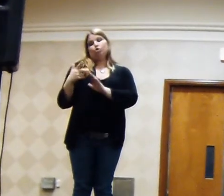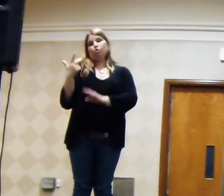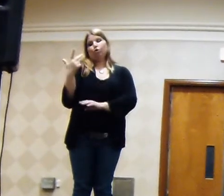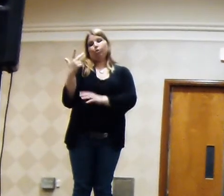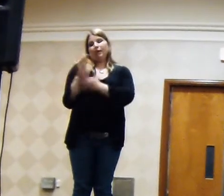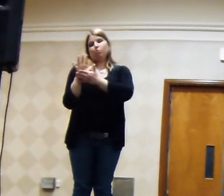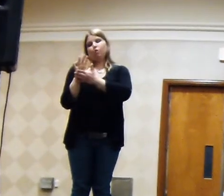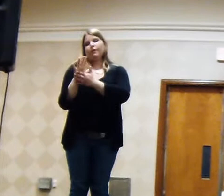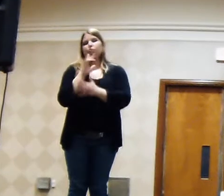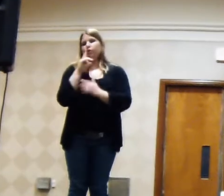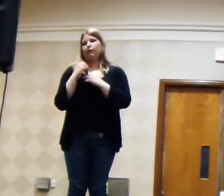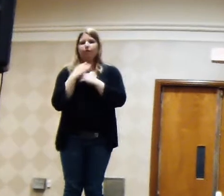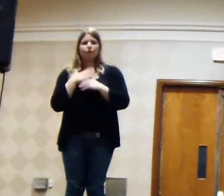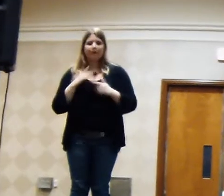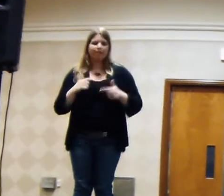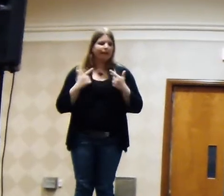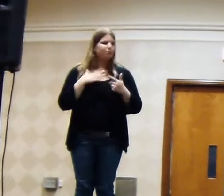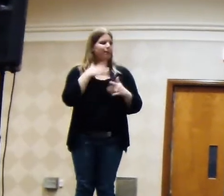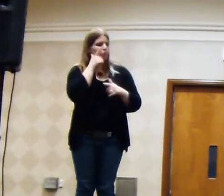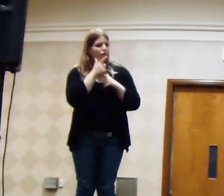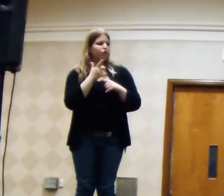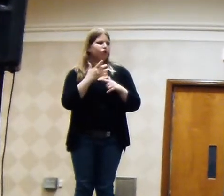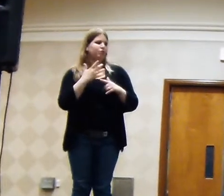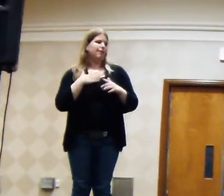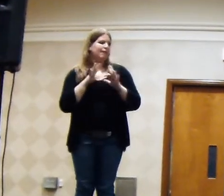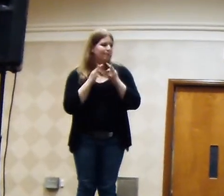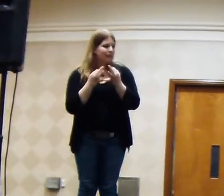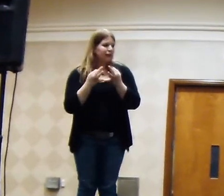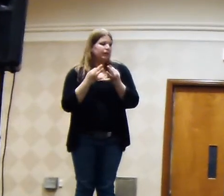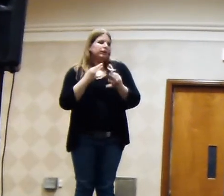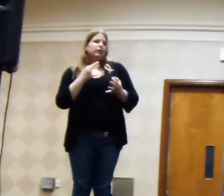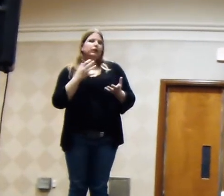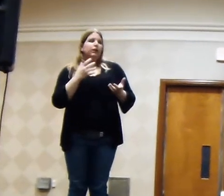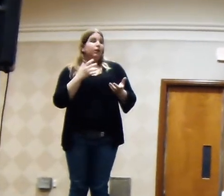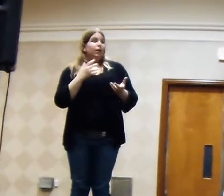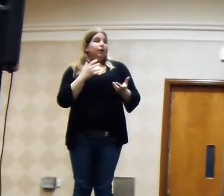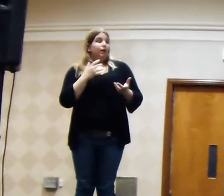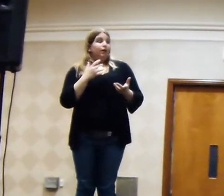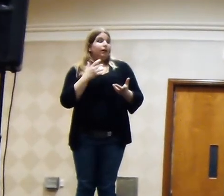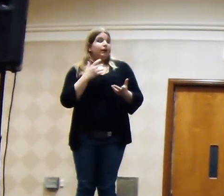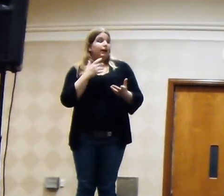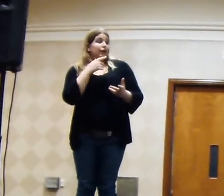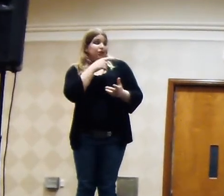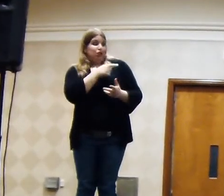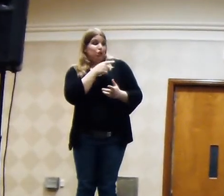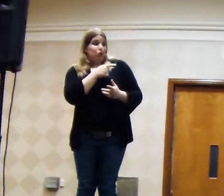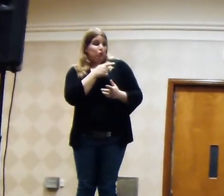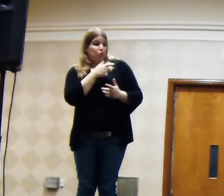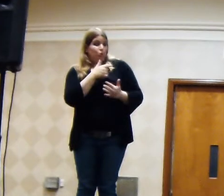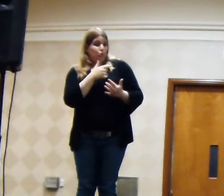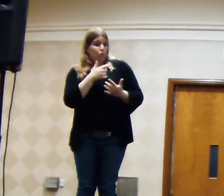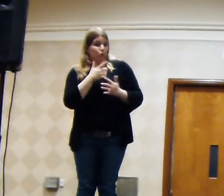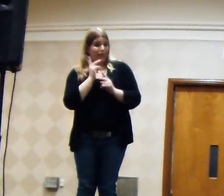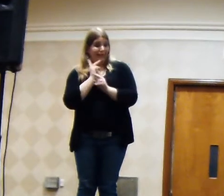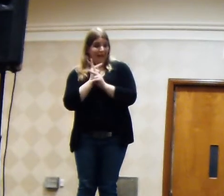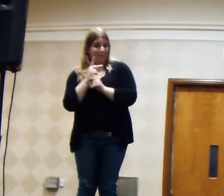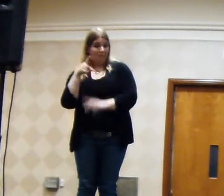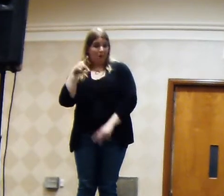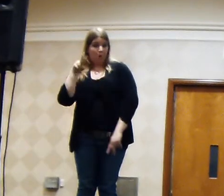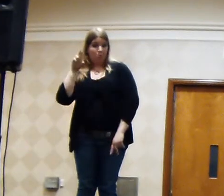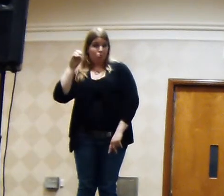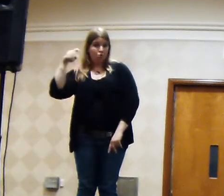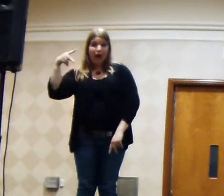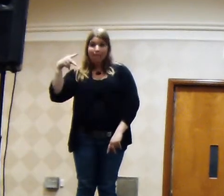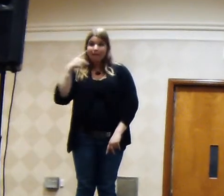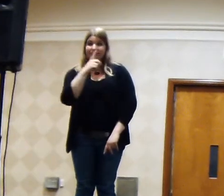on my life, my little brother, my family, and I was just wondering if there's a prop or something special that you've kept from the movies